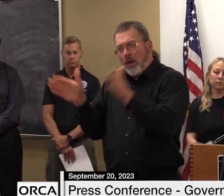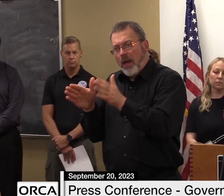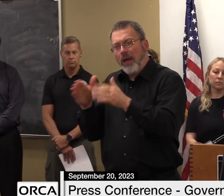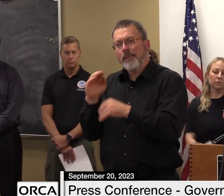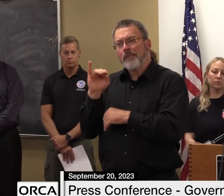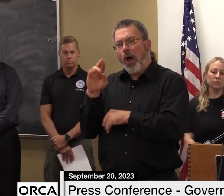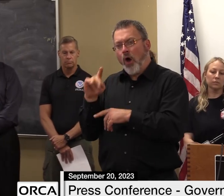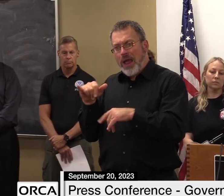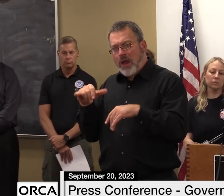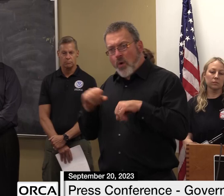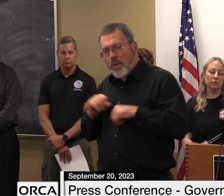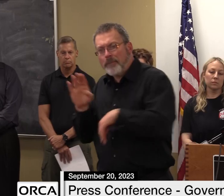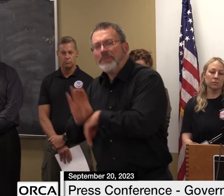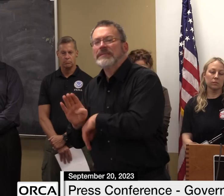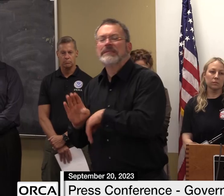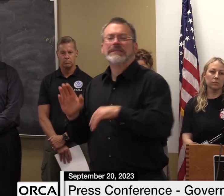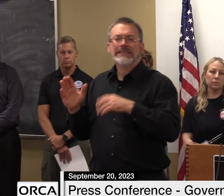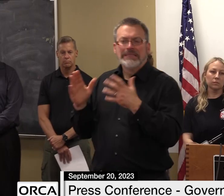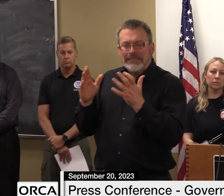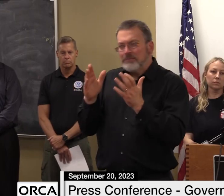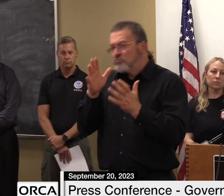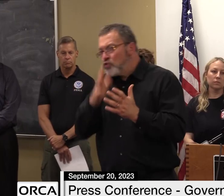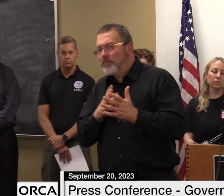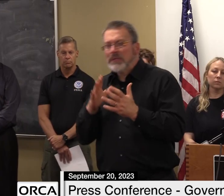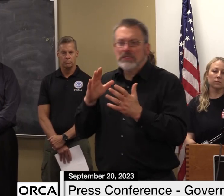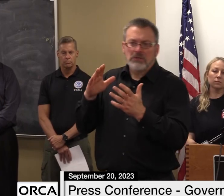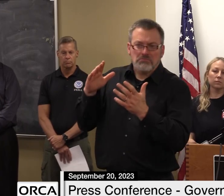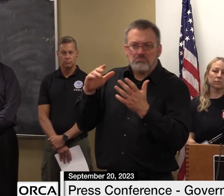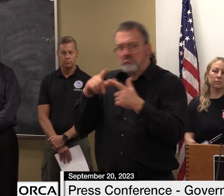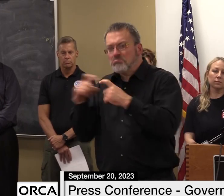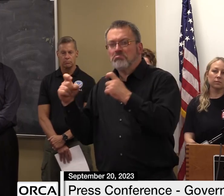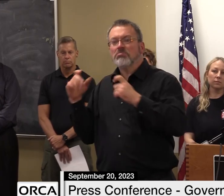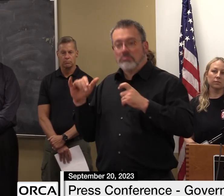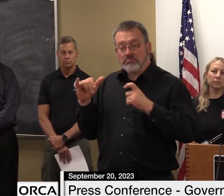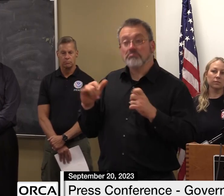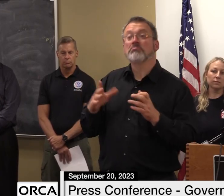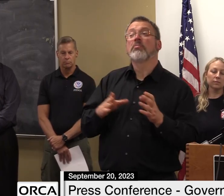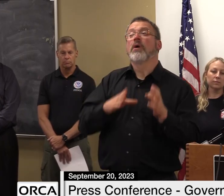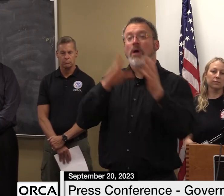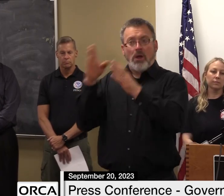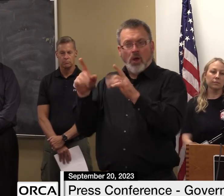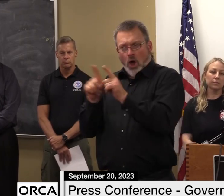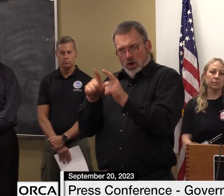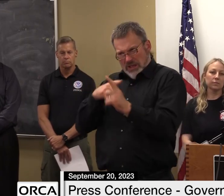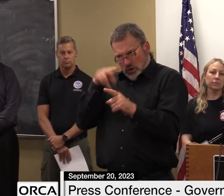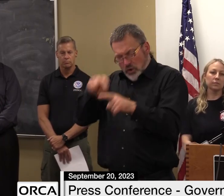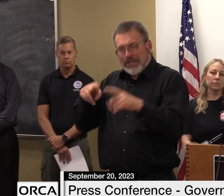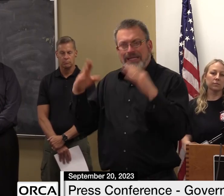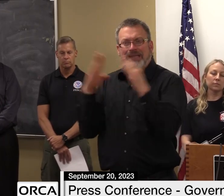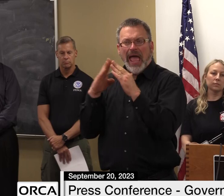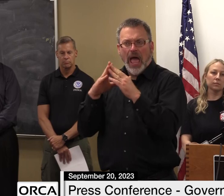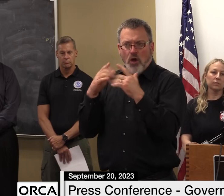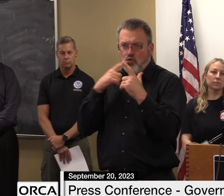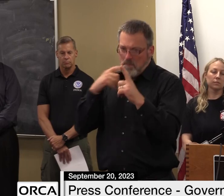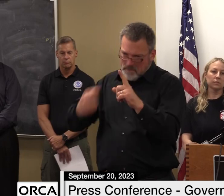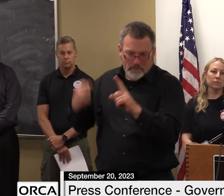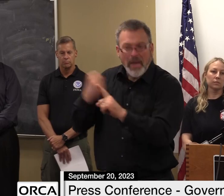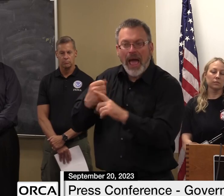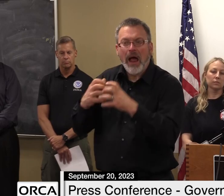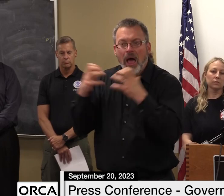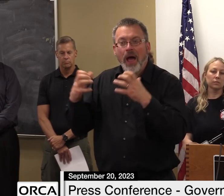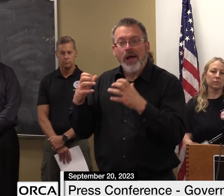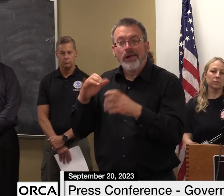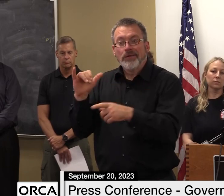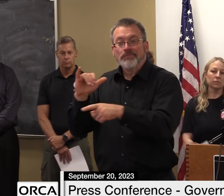there's also similar folks in Ludlow area, as well as the Hardwick and